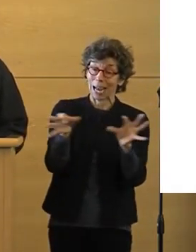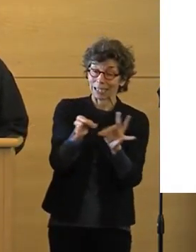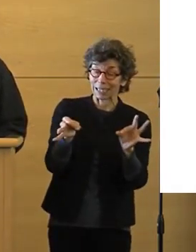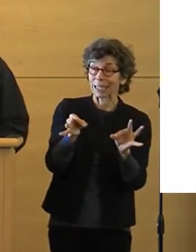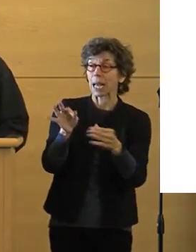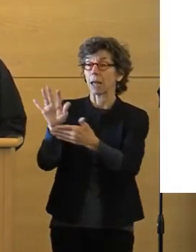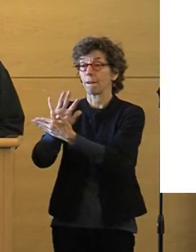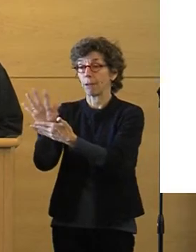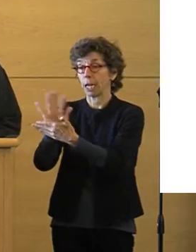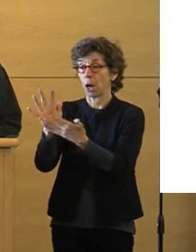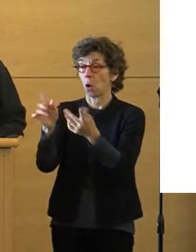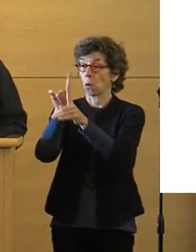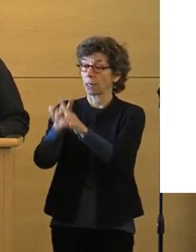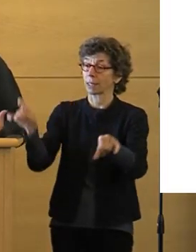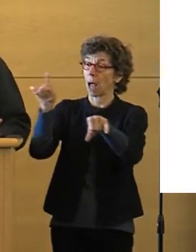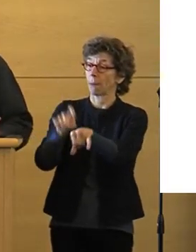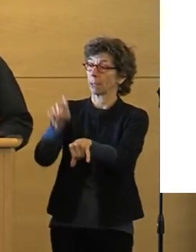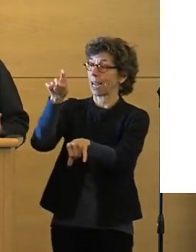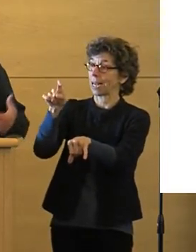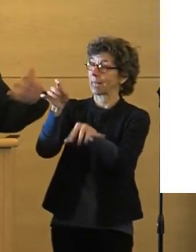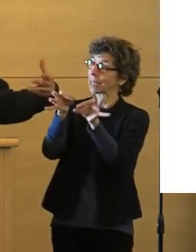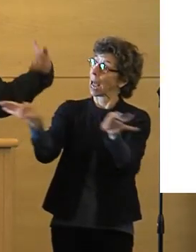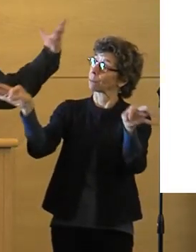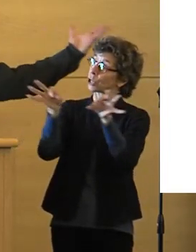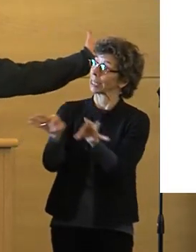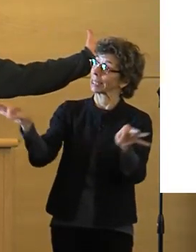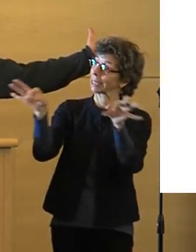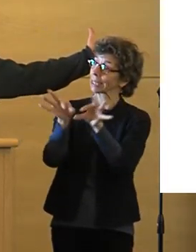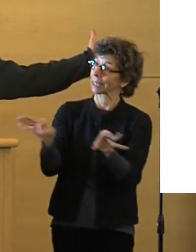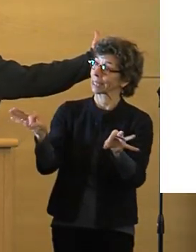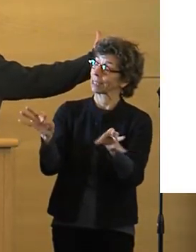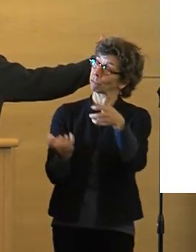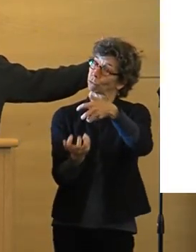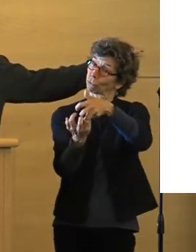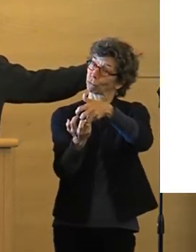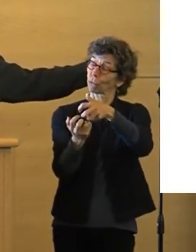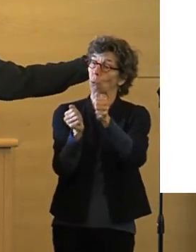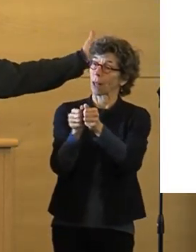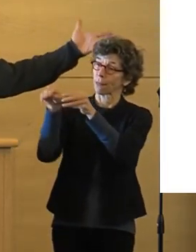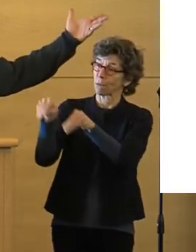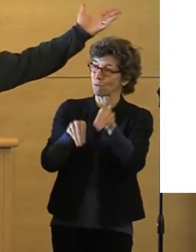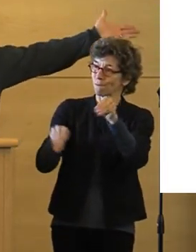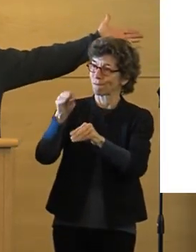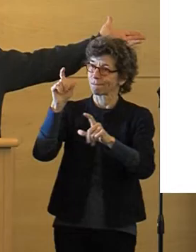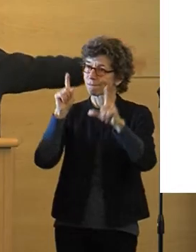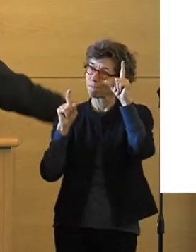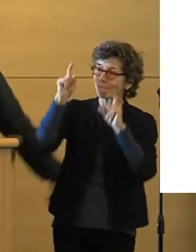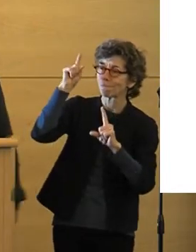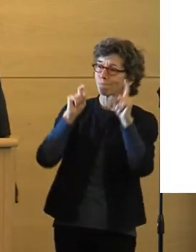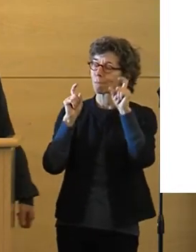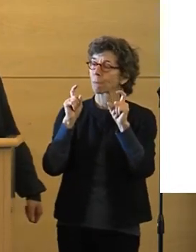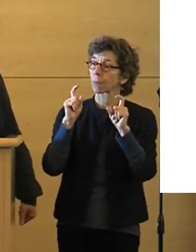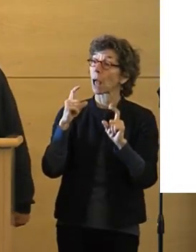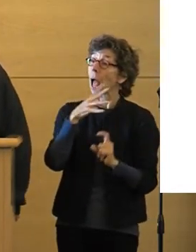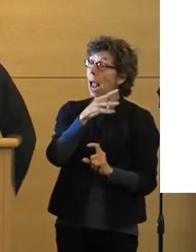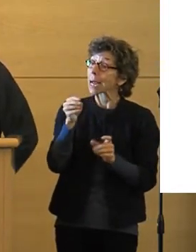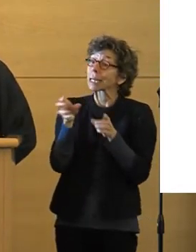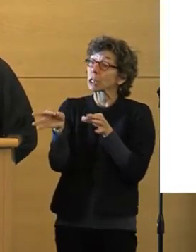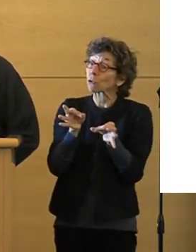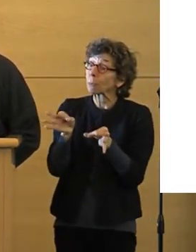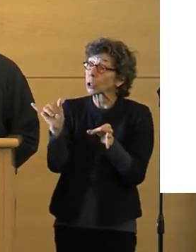video. So you got two source tags. But more importantly, we now have the track tag in HTML5. That allows us to have